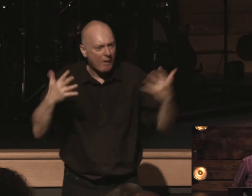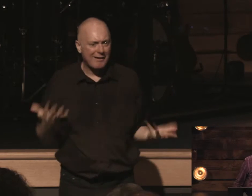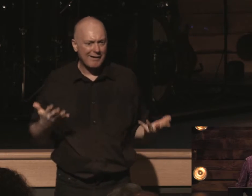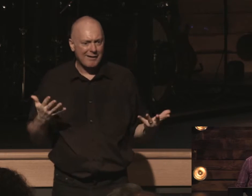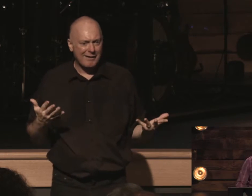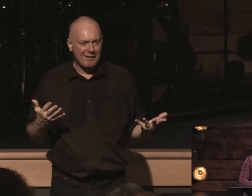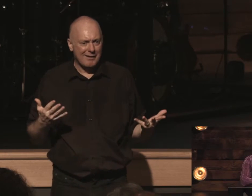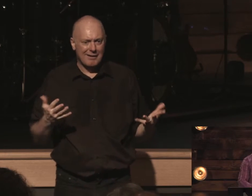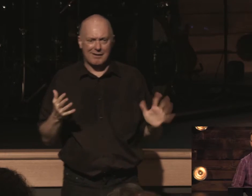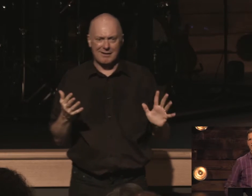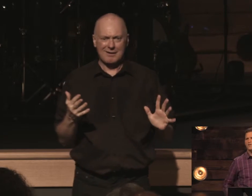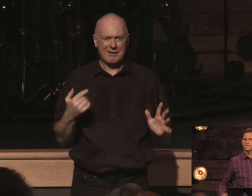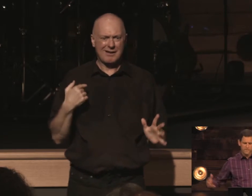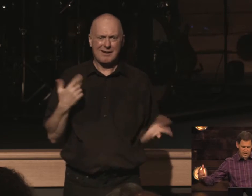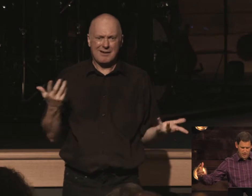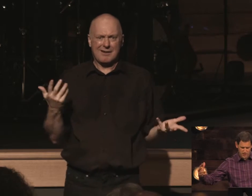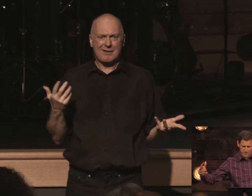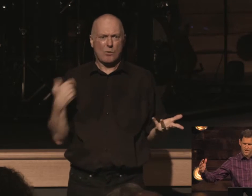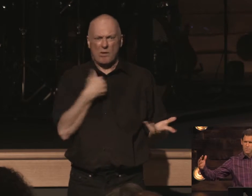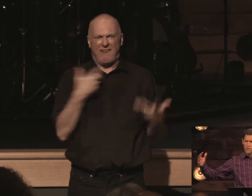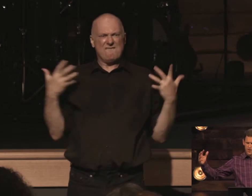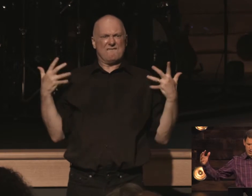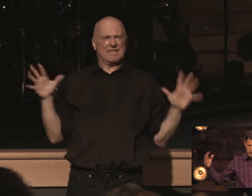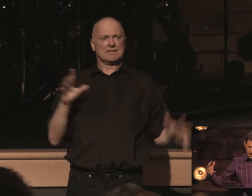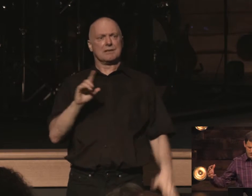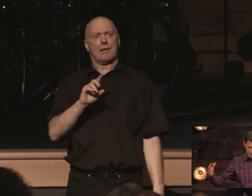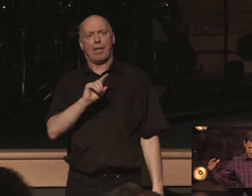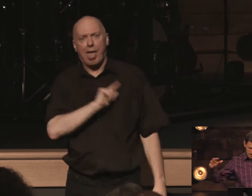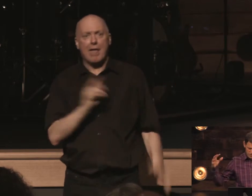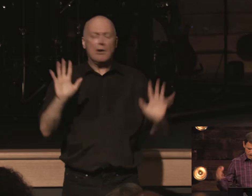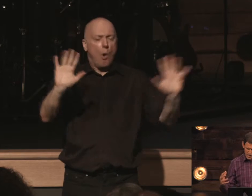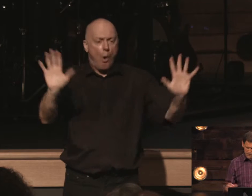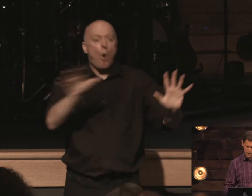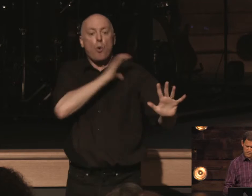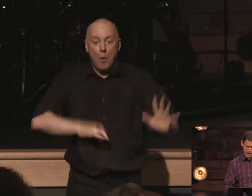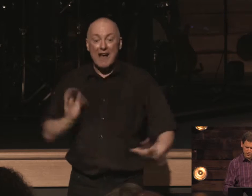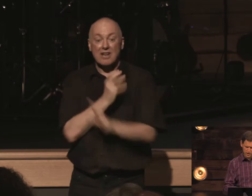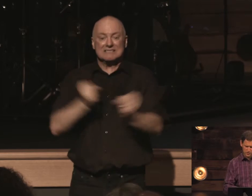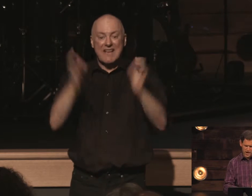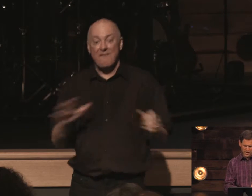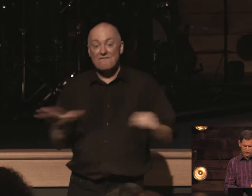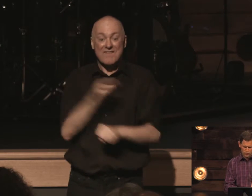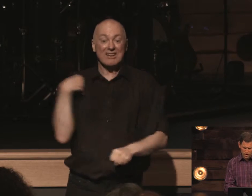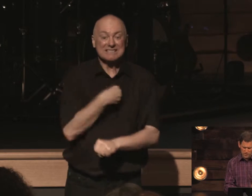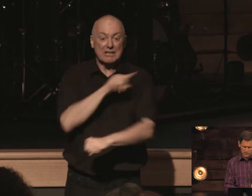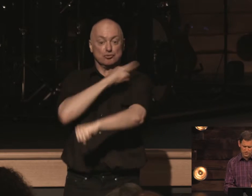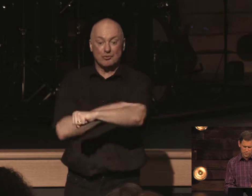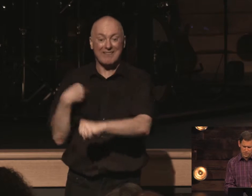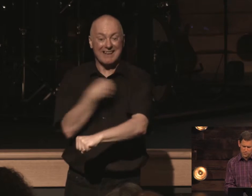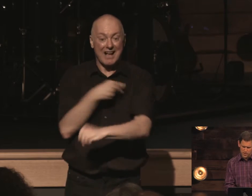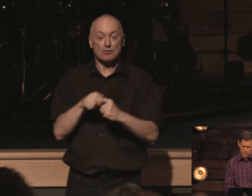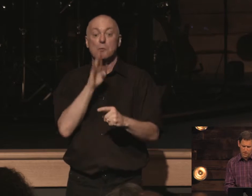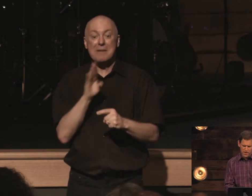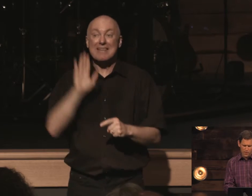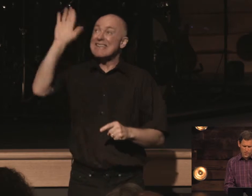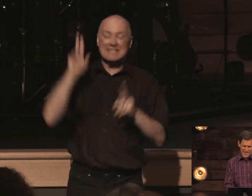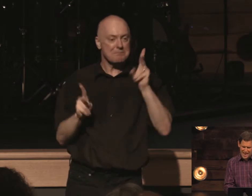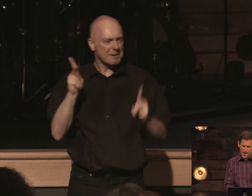condemned we have conviction but we are christ our savior who fills us and strengthens us to be the people that we cannot